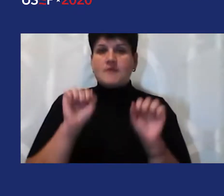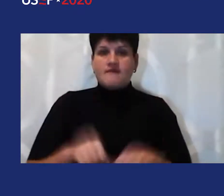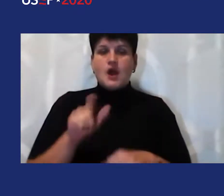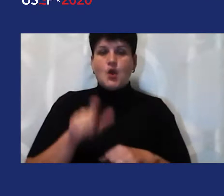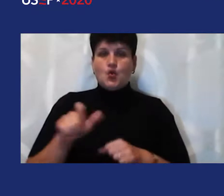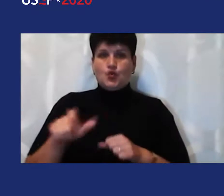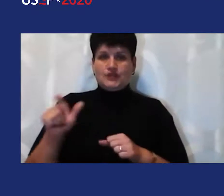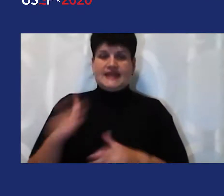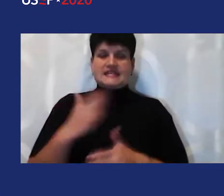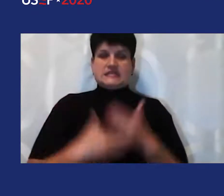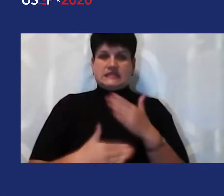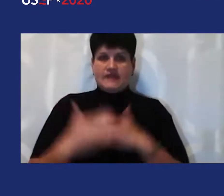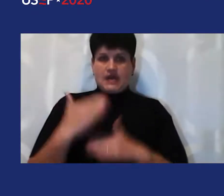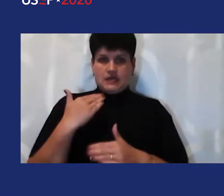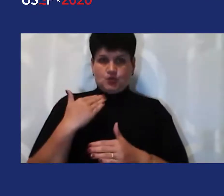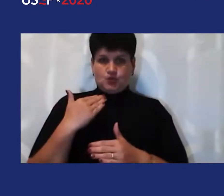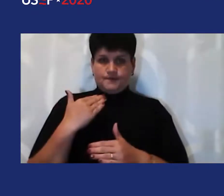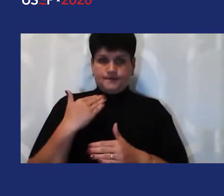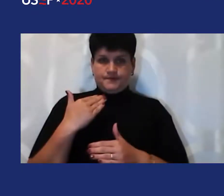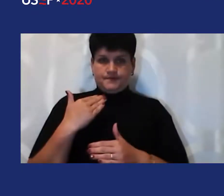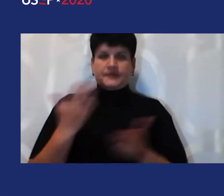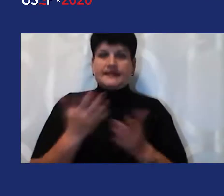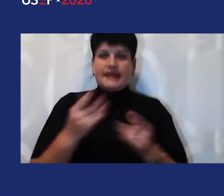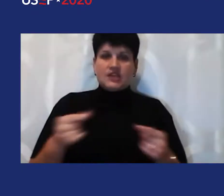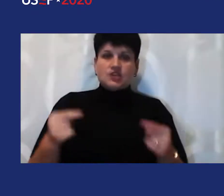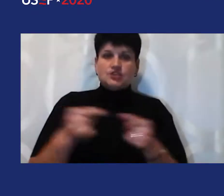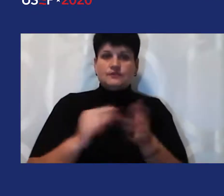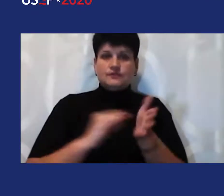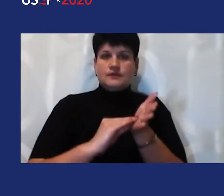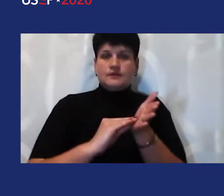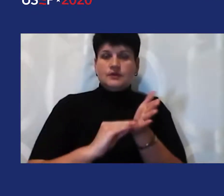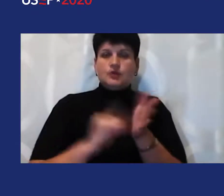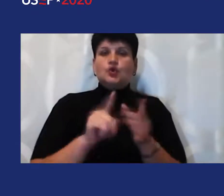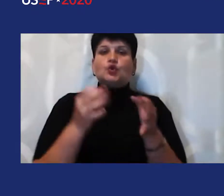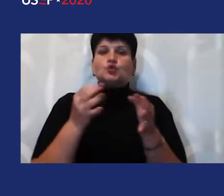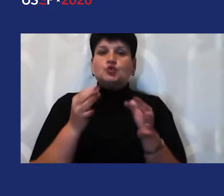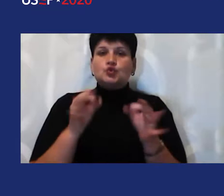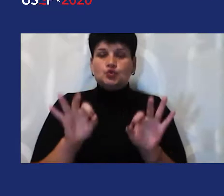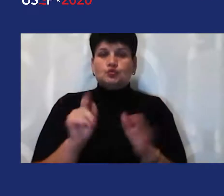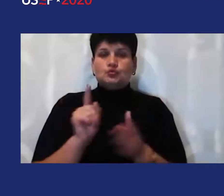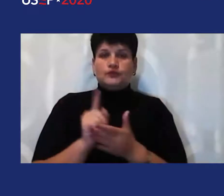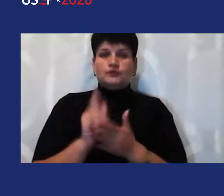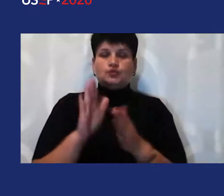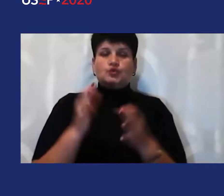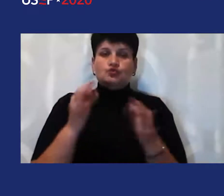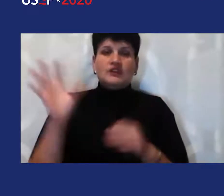should be accessible for all people, including people with disabilities. So let's take a look at the video.